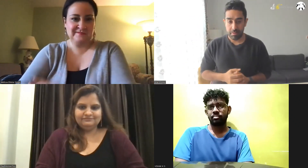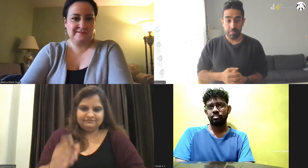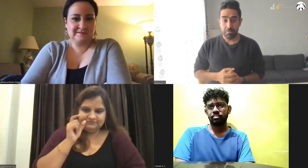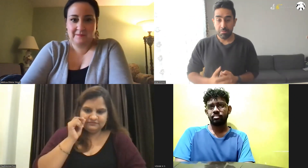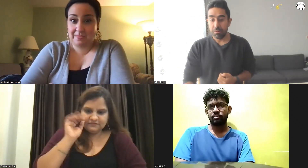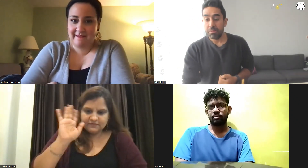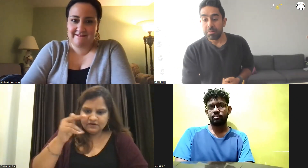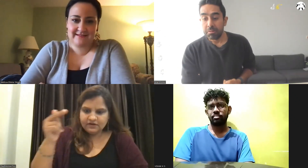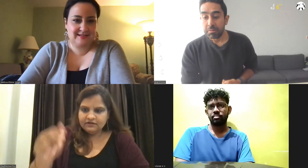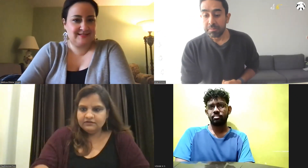have the queries.